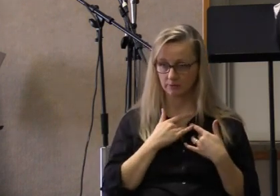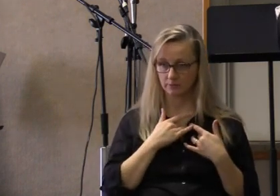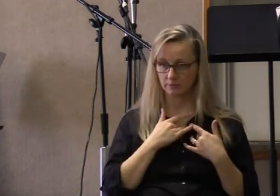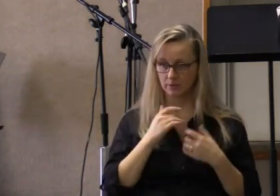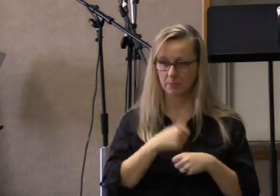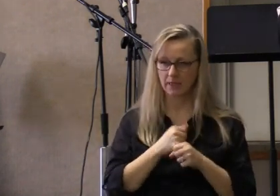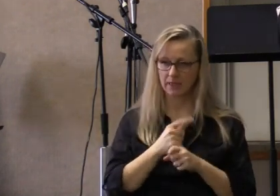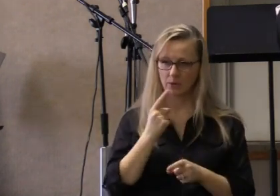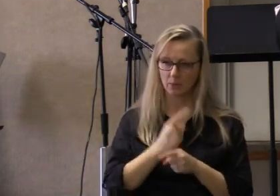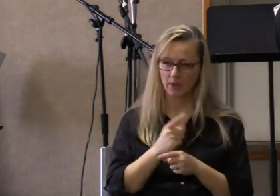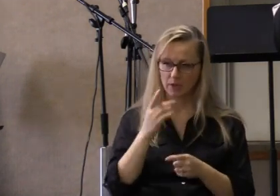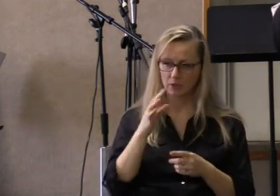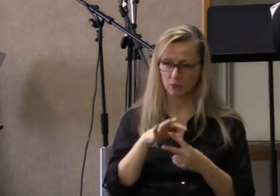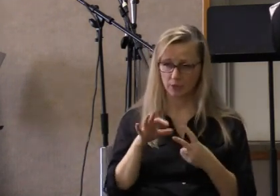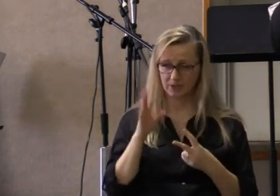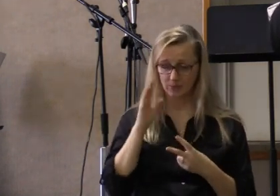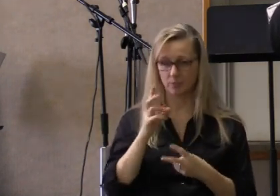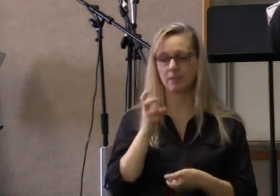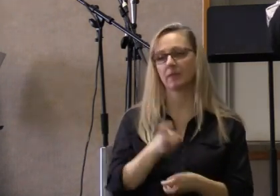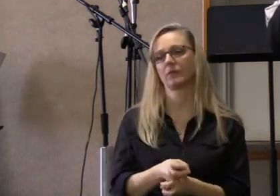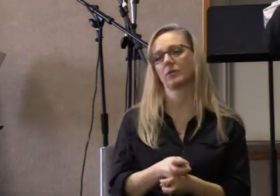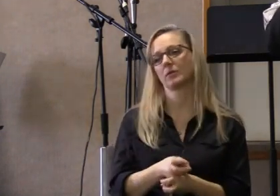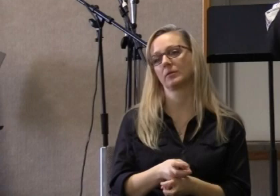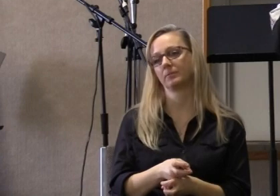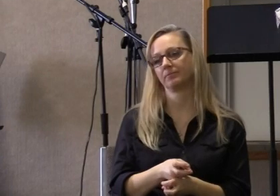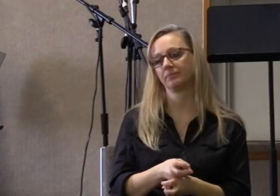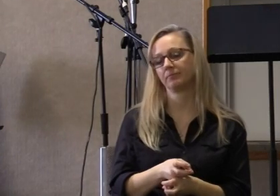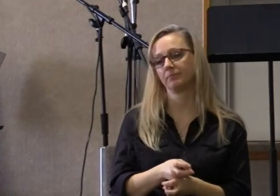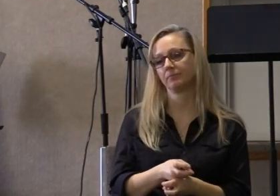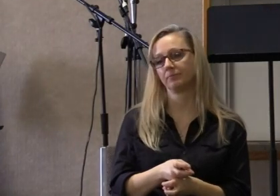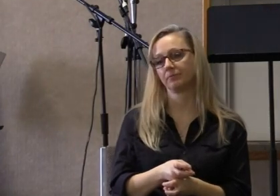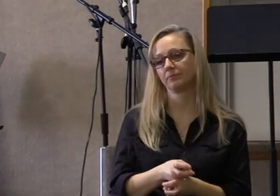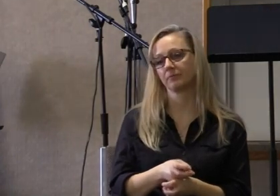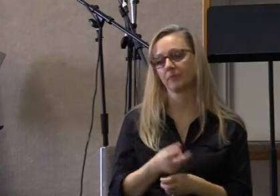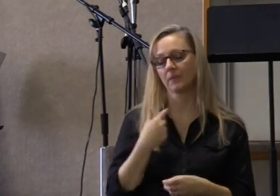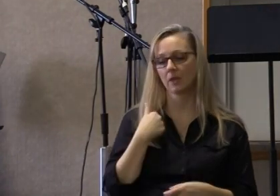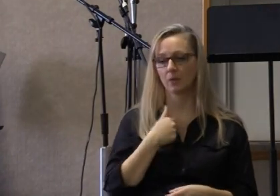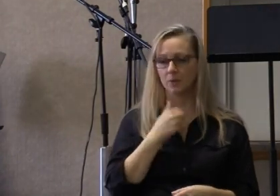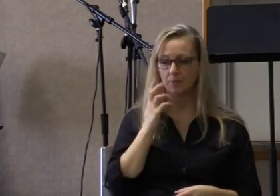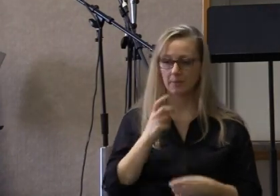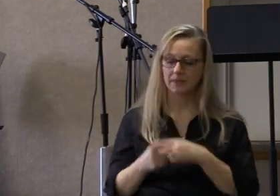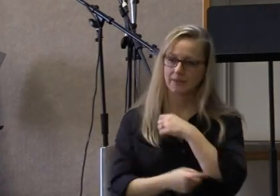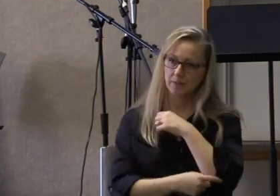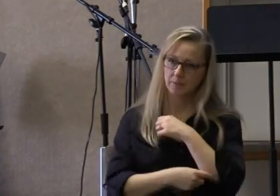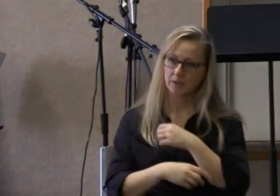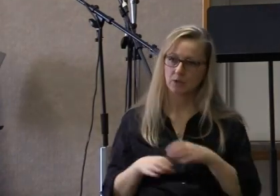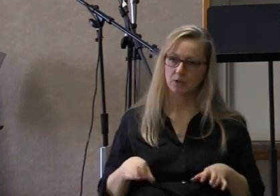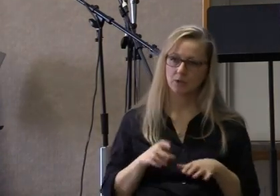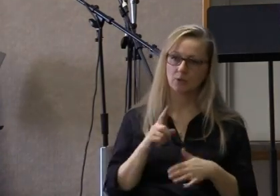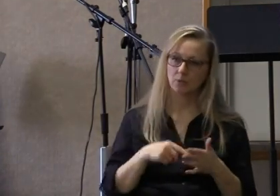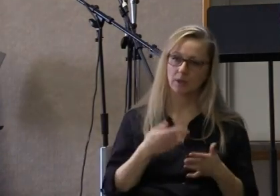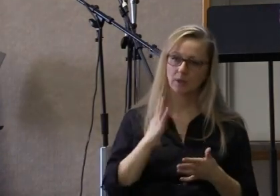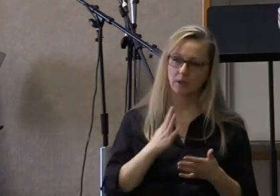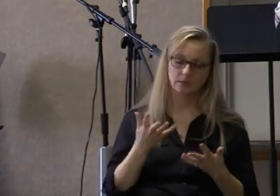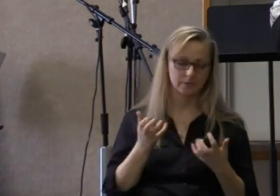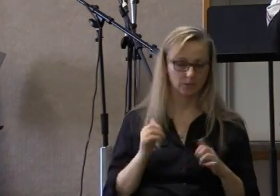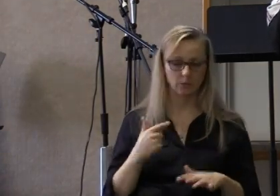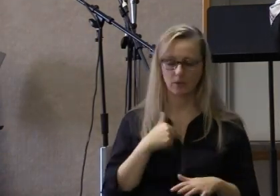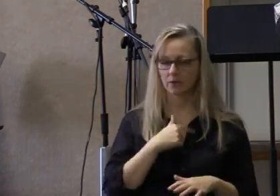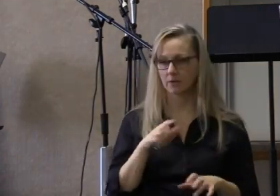the right choice will be difficult. Will be tempted to do what God does not want us to